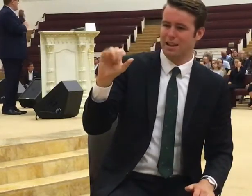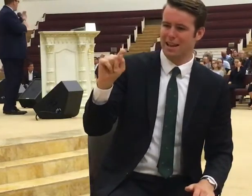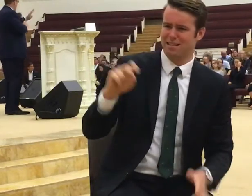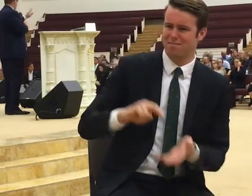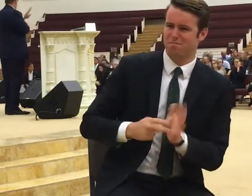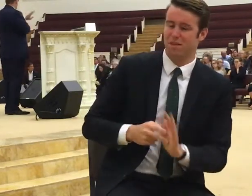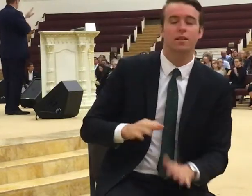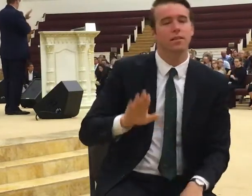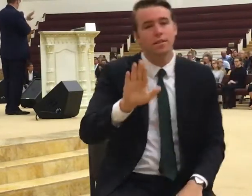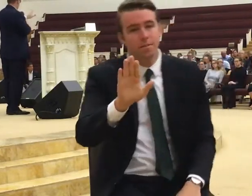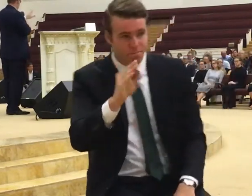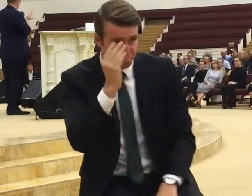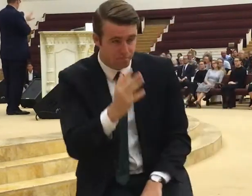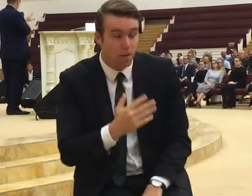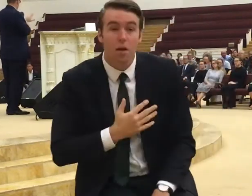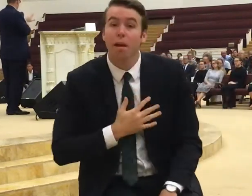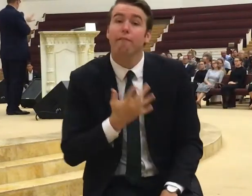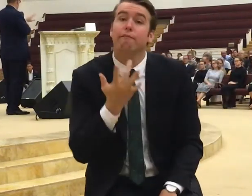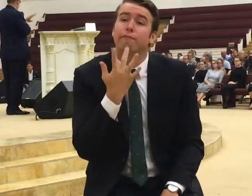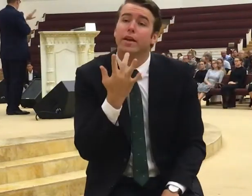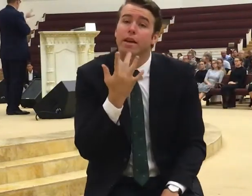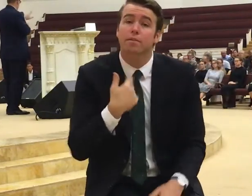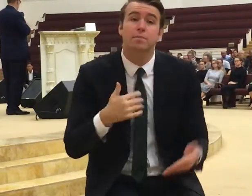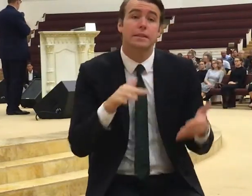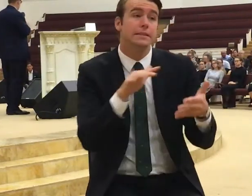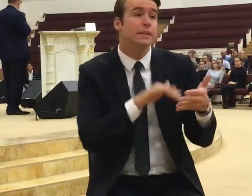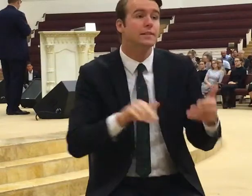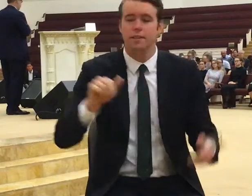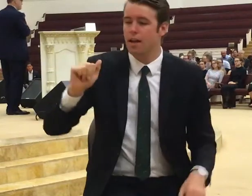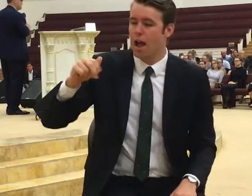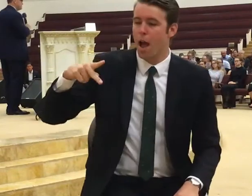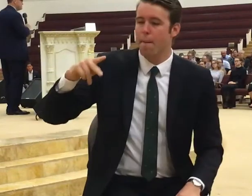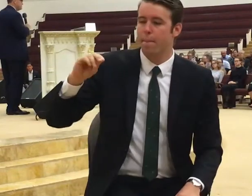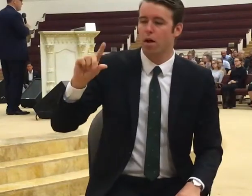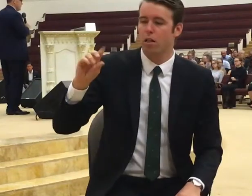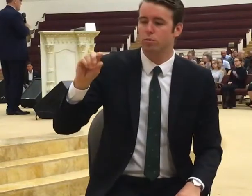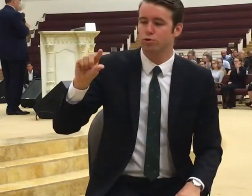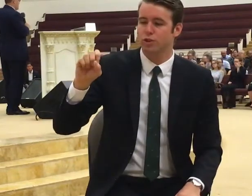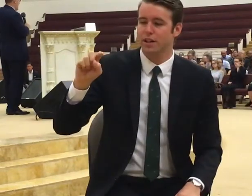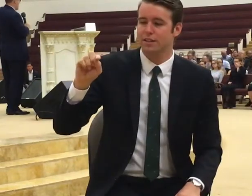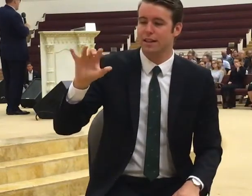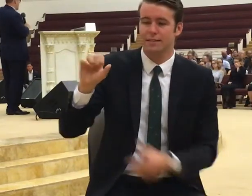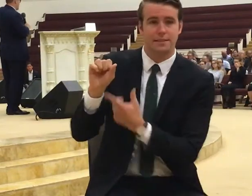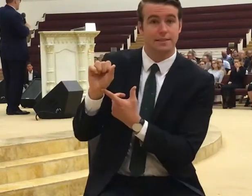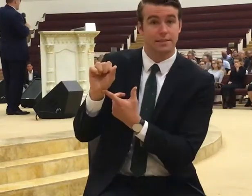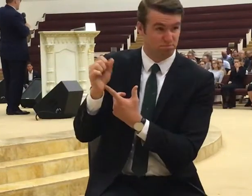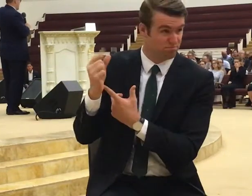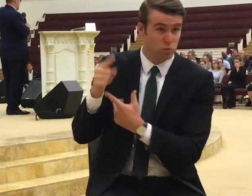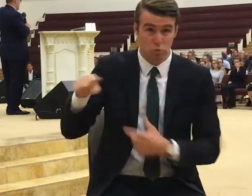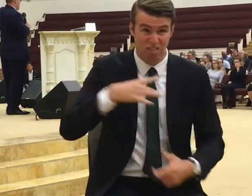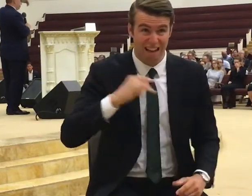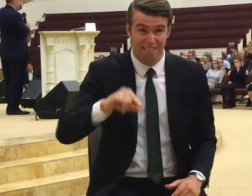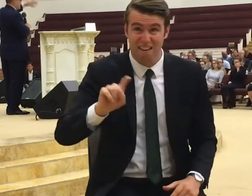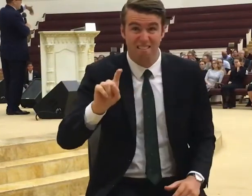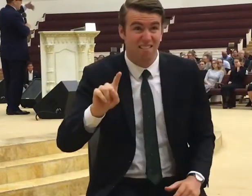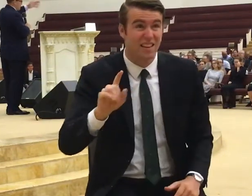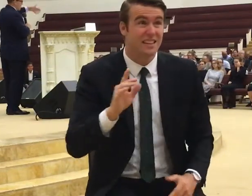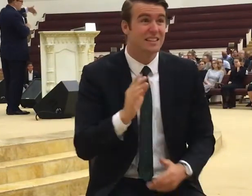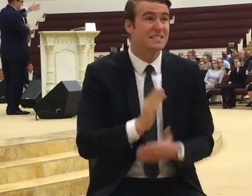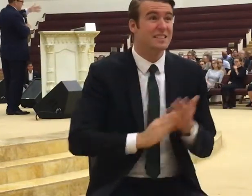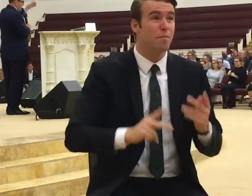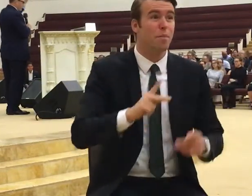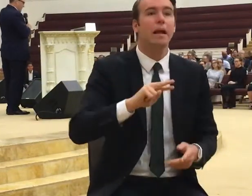One of my favorite things to study is apologetics. Anybody like apologetics? That doesn't mean you